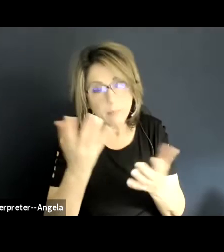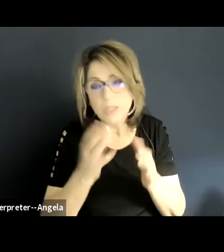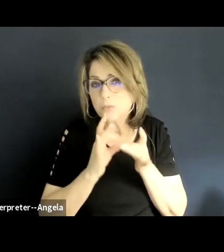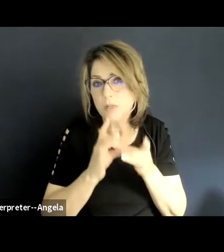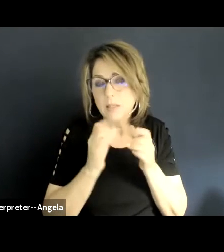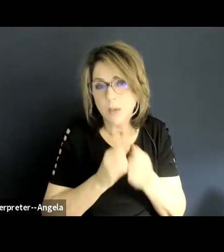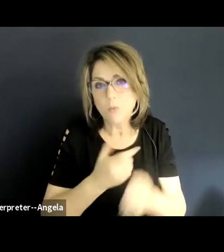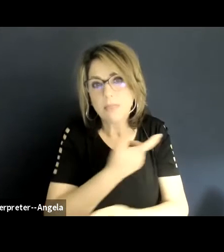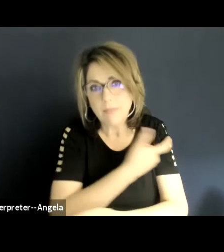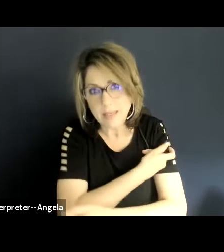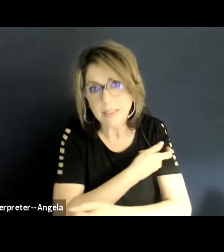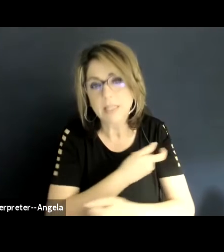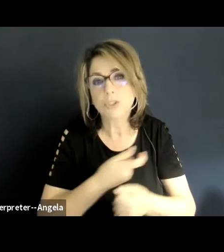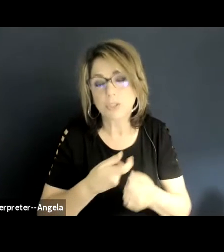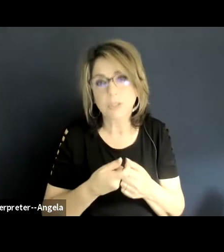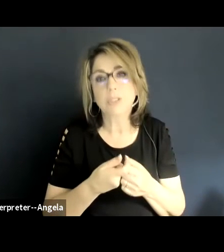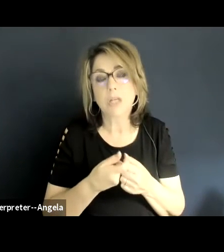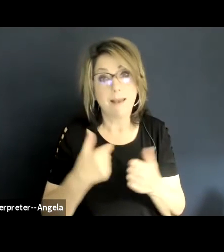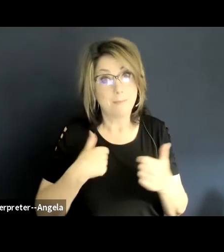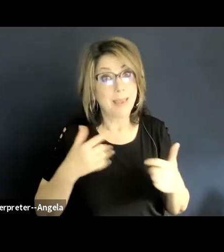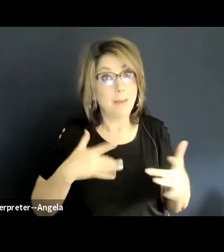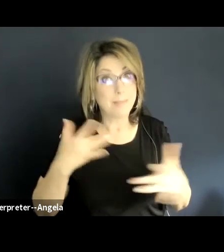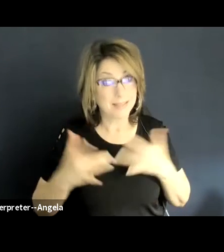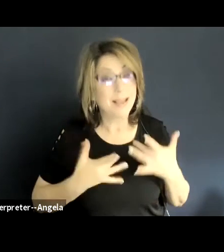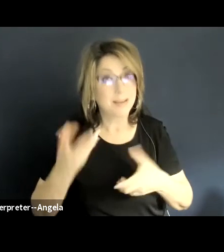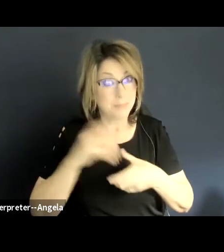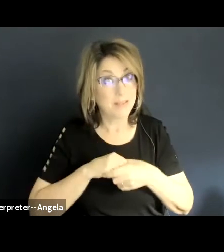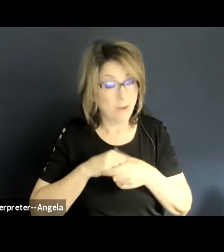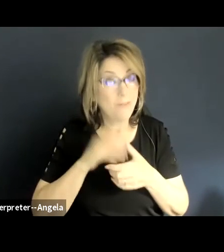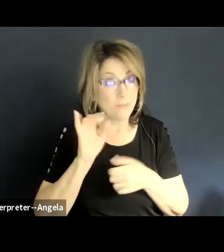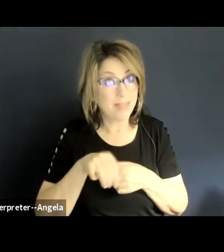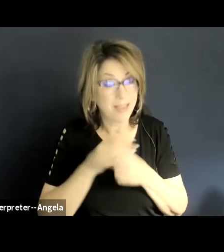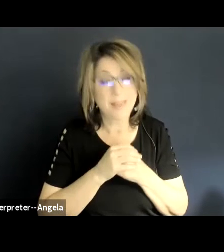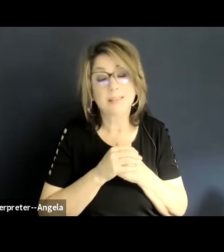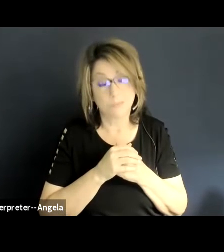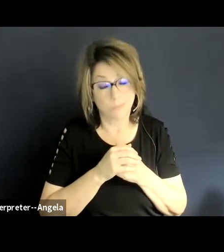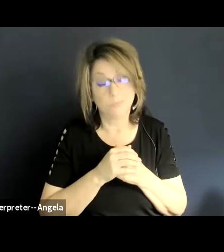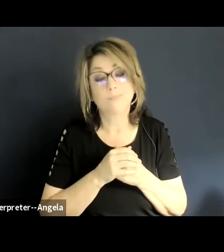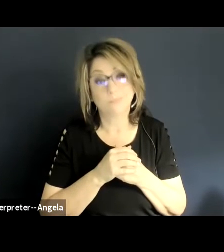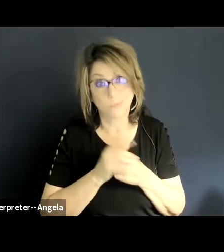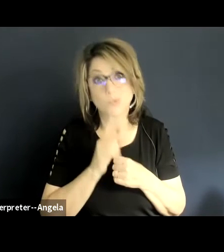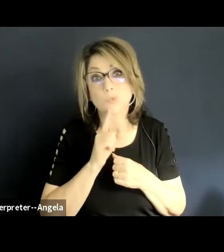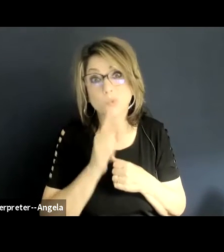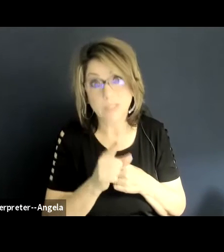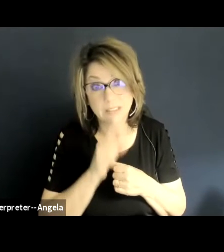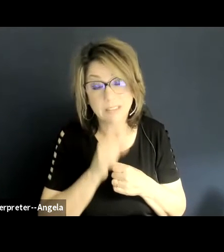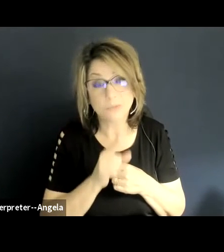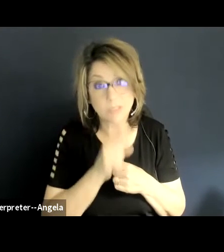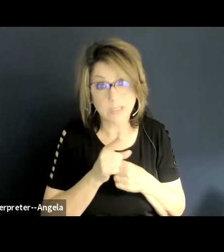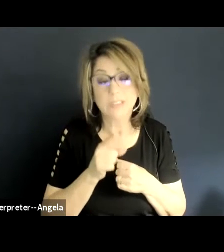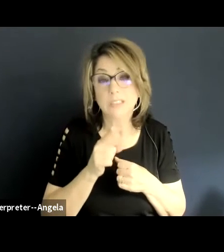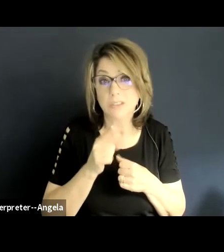vaccinations, and I'm excited to be a part of that. That's been a really good benefit in